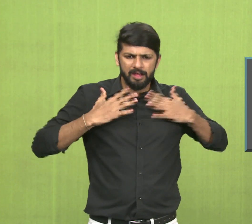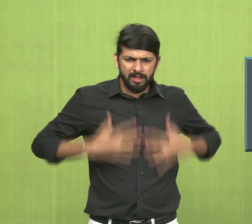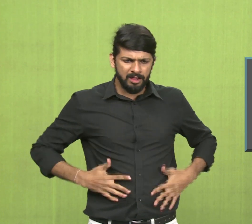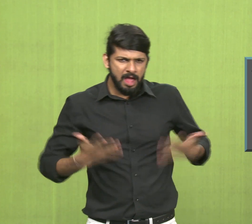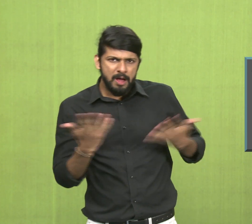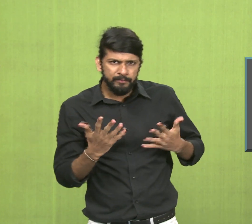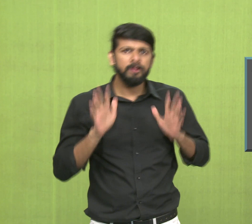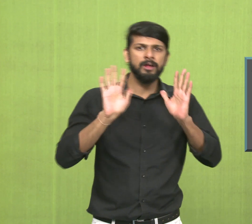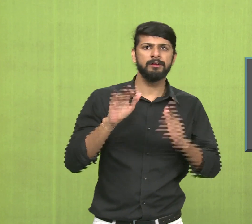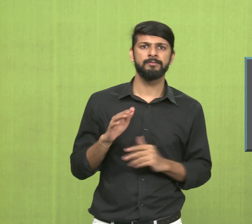Answers. Answer number 1.